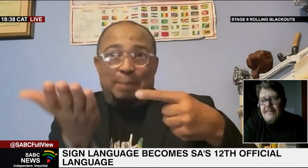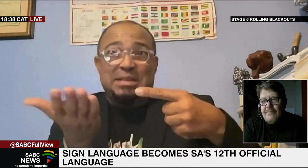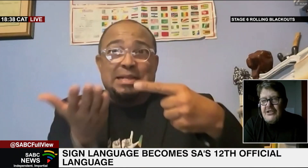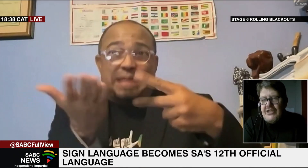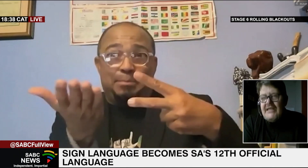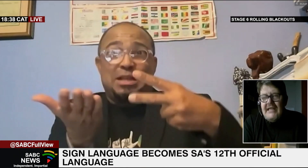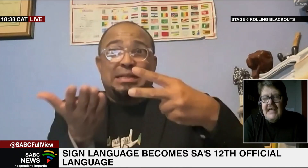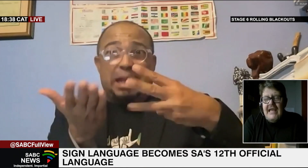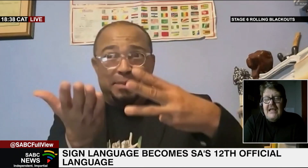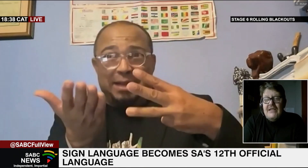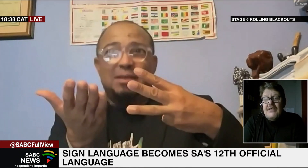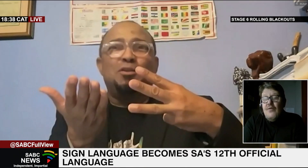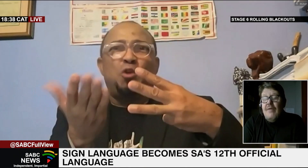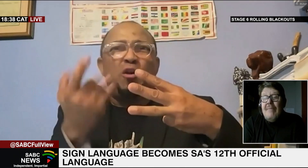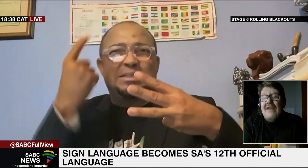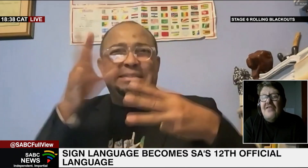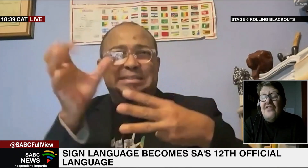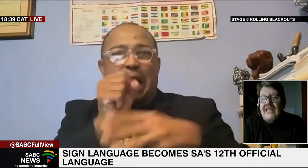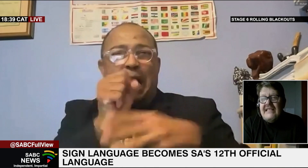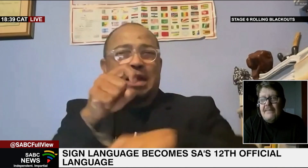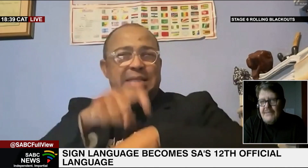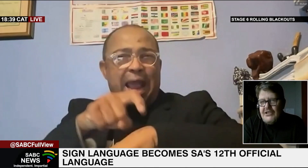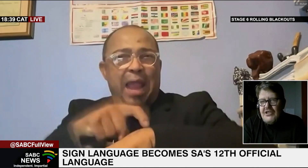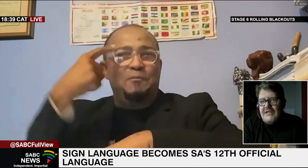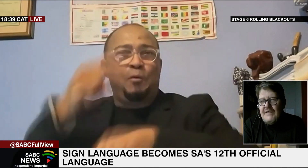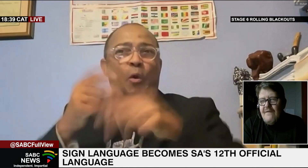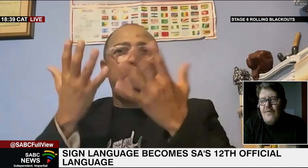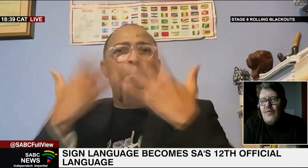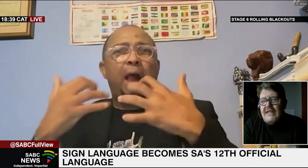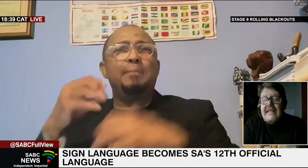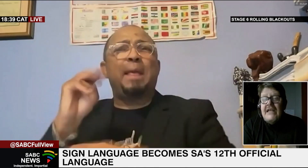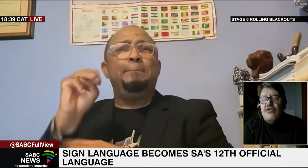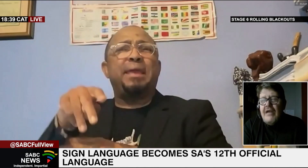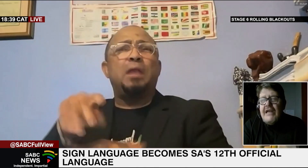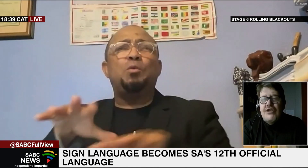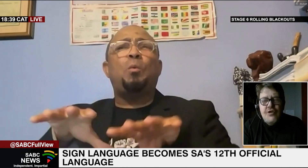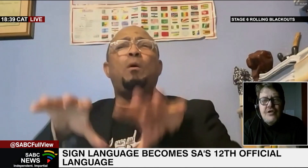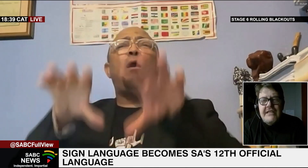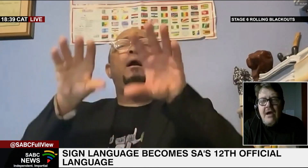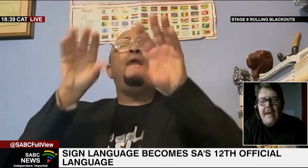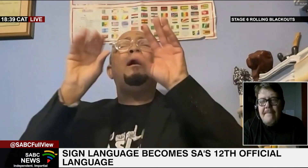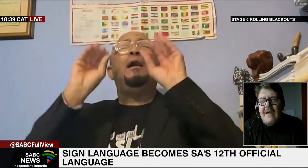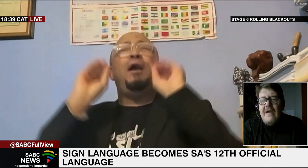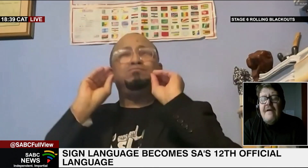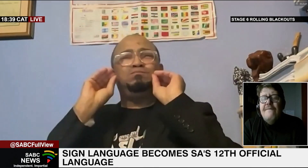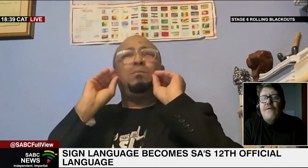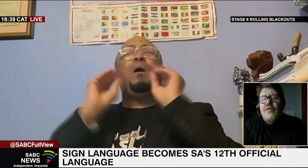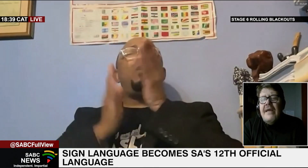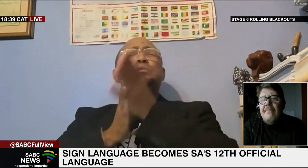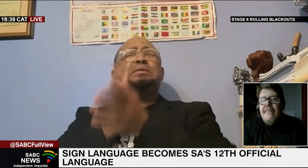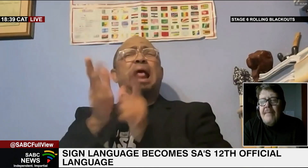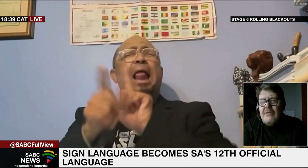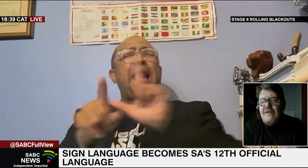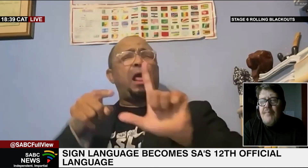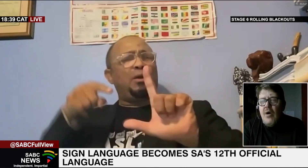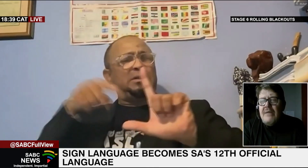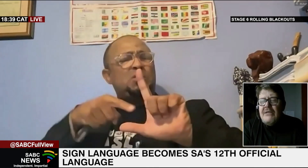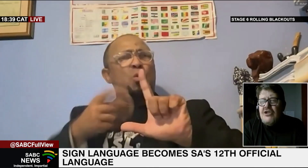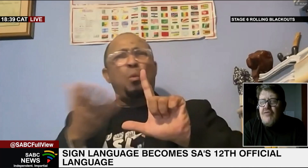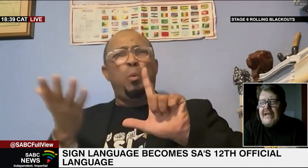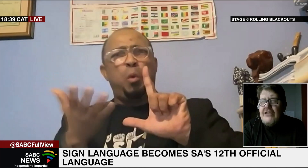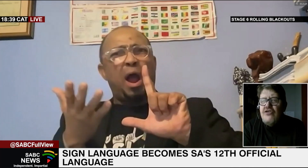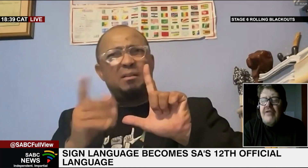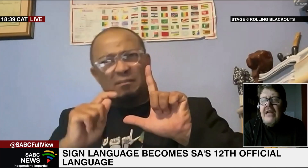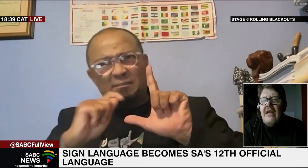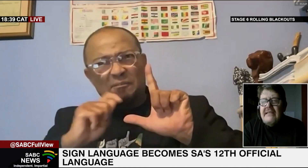third submission. So we made 3 submissions for this, and it really took time for the members of